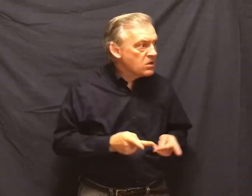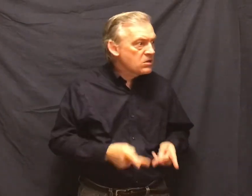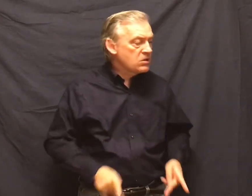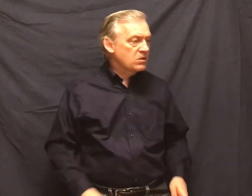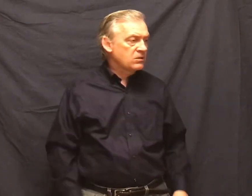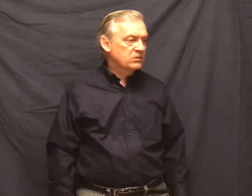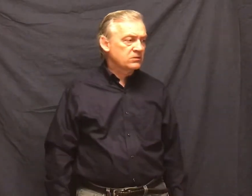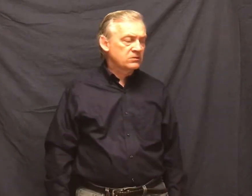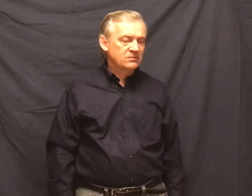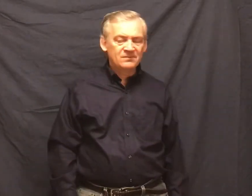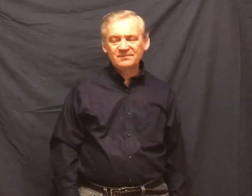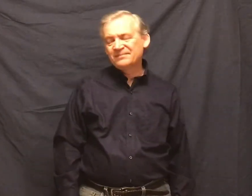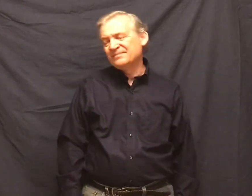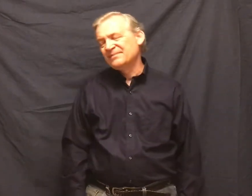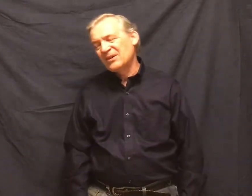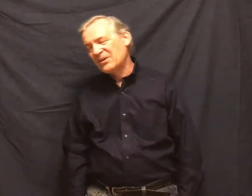Oh, she don't care. She lets me.